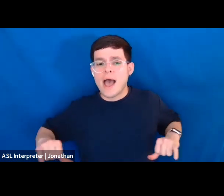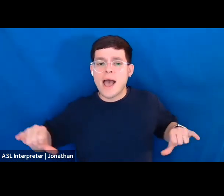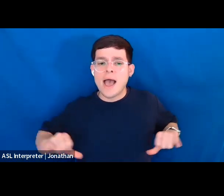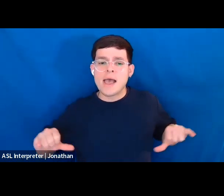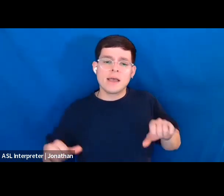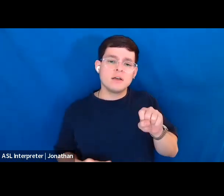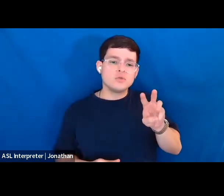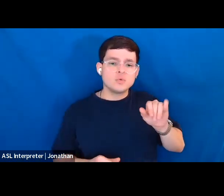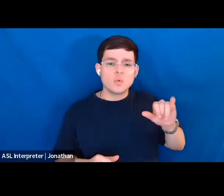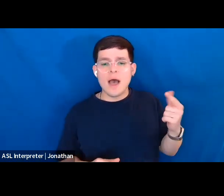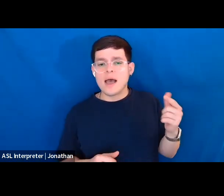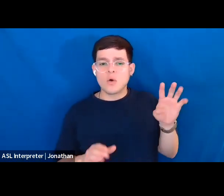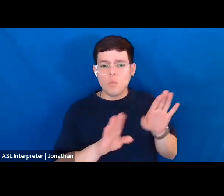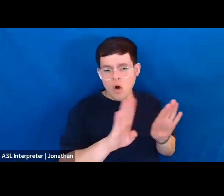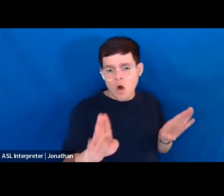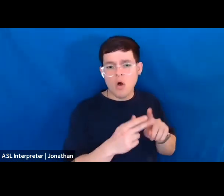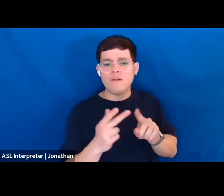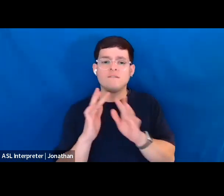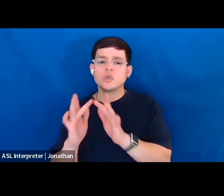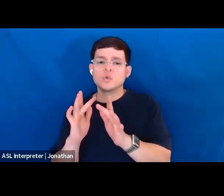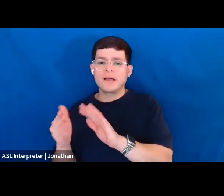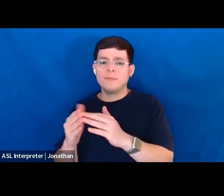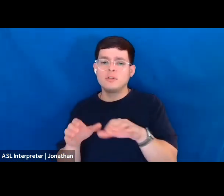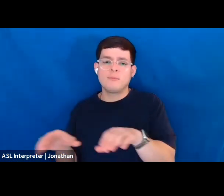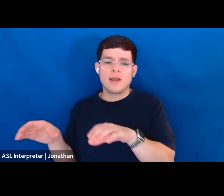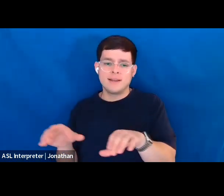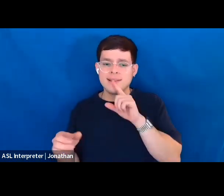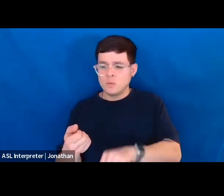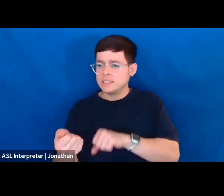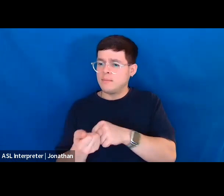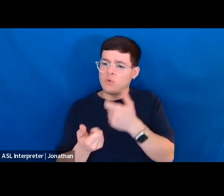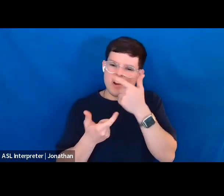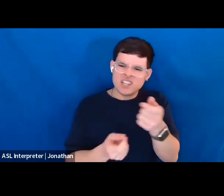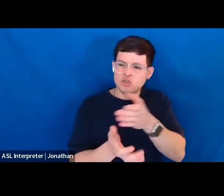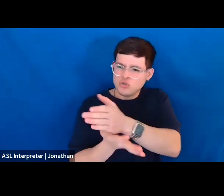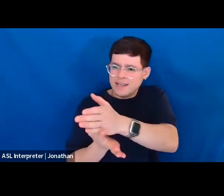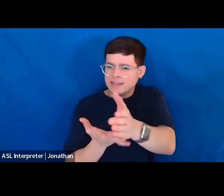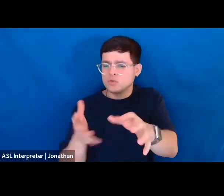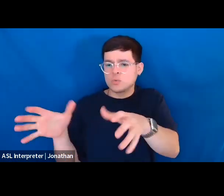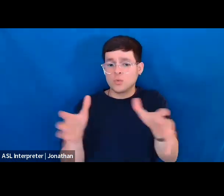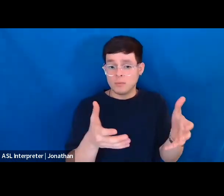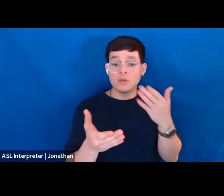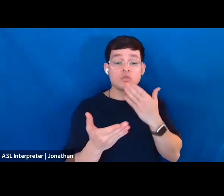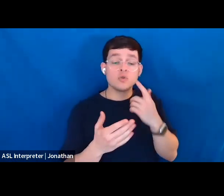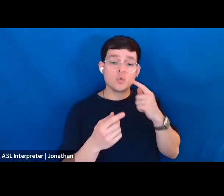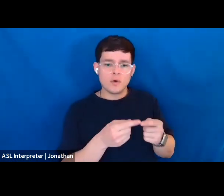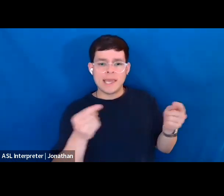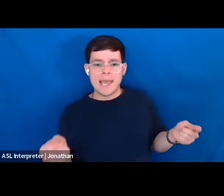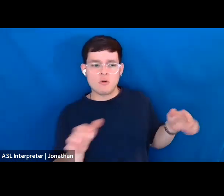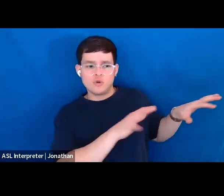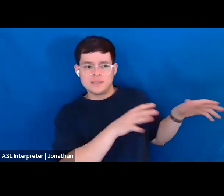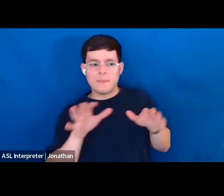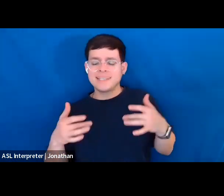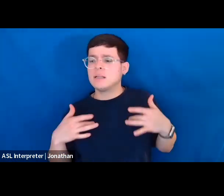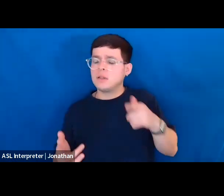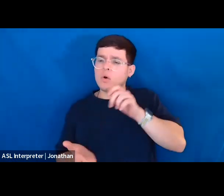support interest group. And we feel like it's very important to create counter spaces where people who have been excluded feel